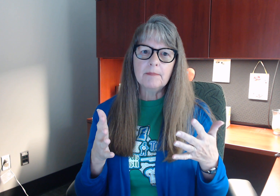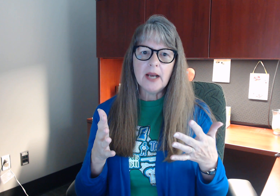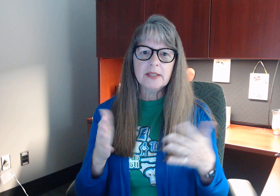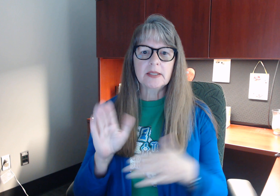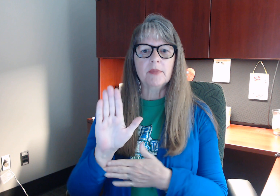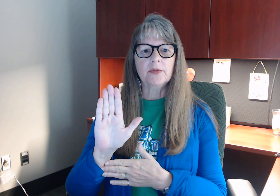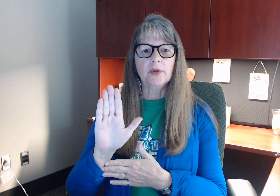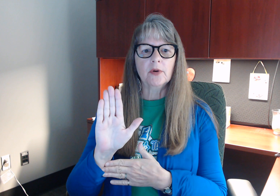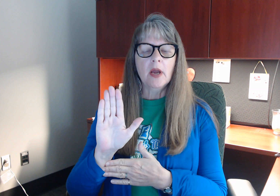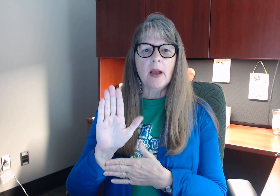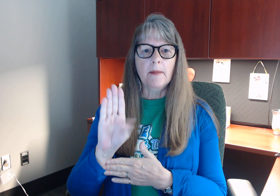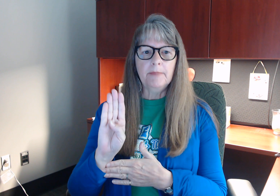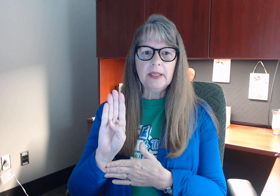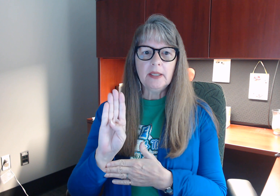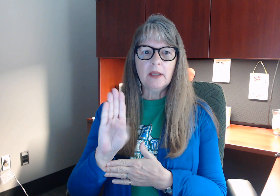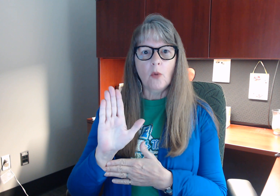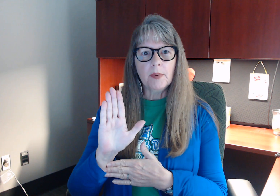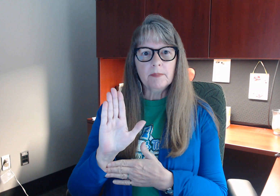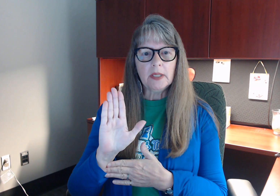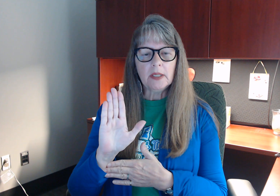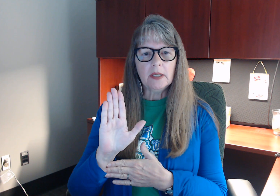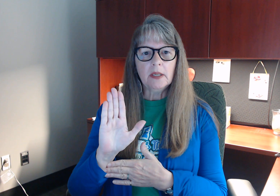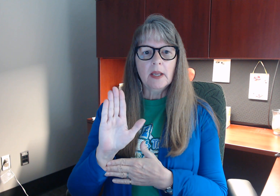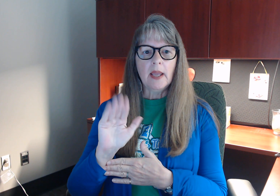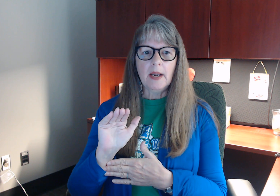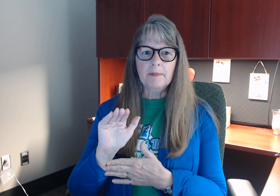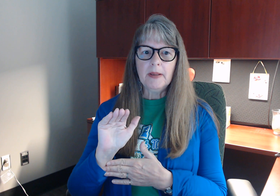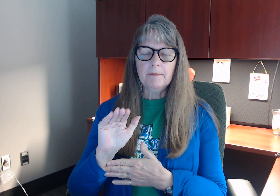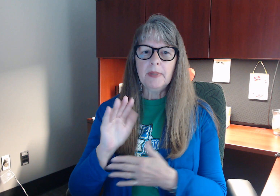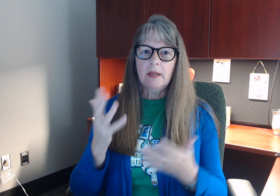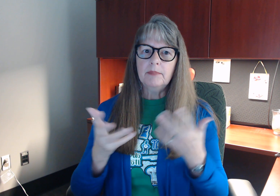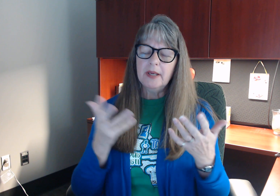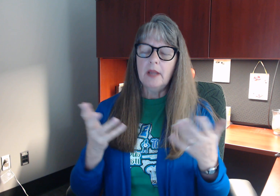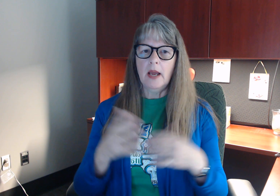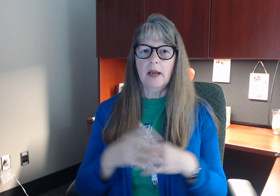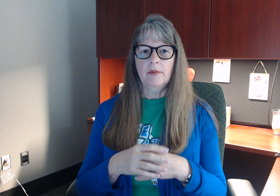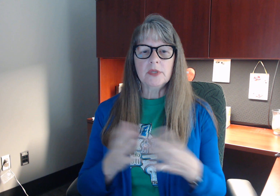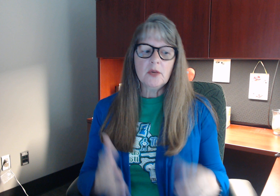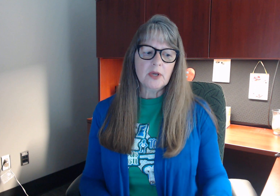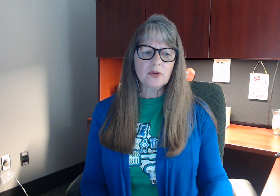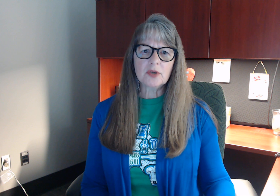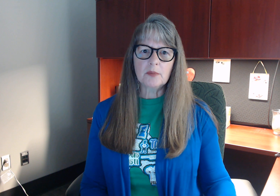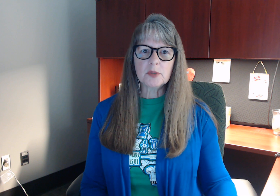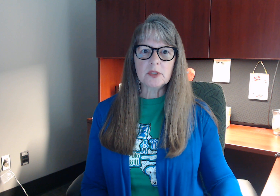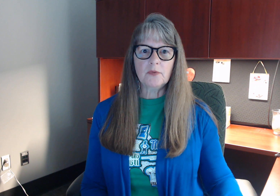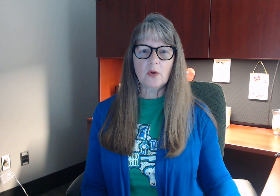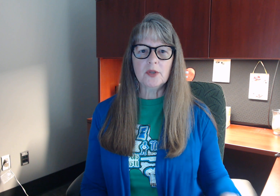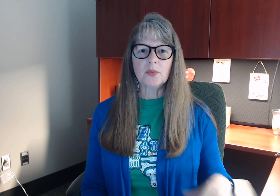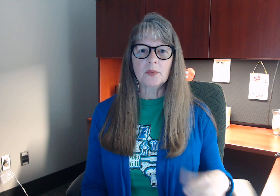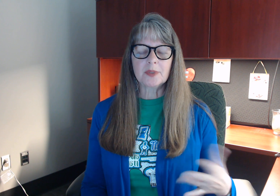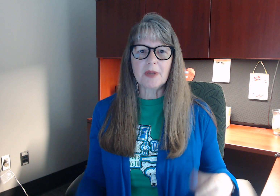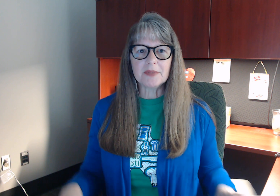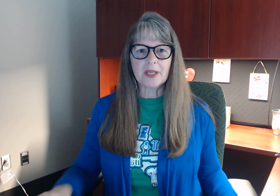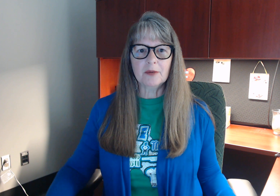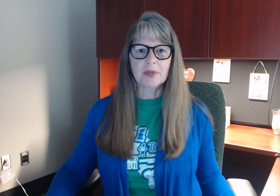combine some, that they're a B, open B, and a bent B, but anyways, there's some specific ones, so sometimes I get them kind